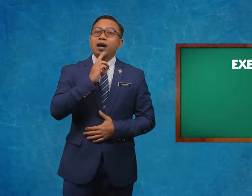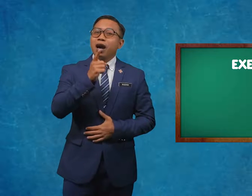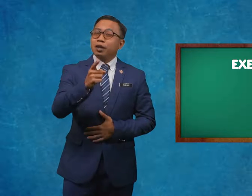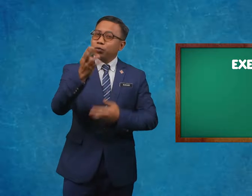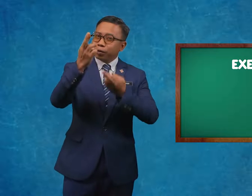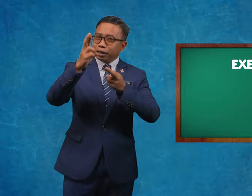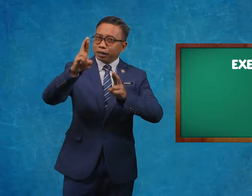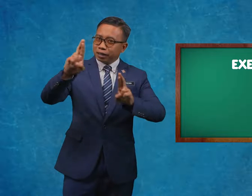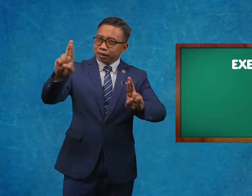Are you ready?